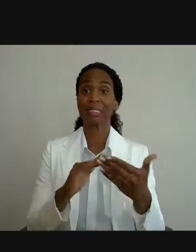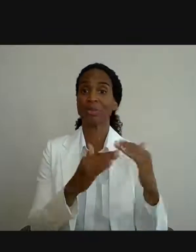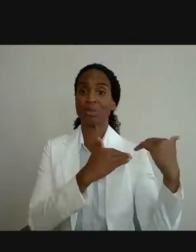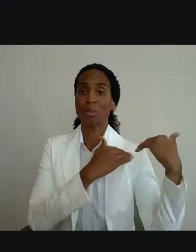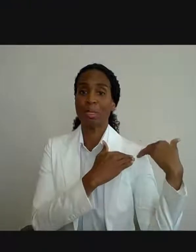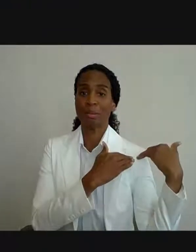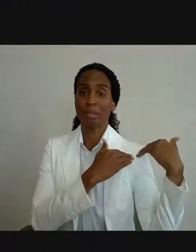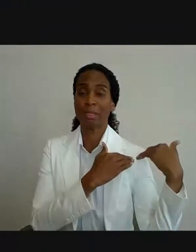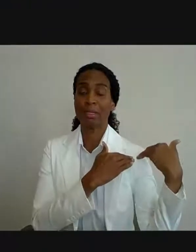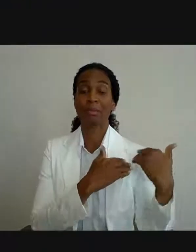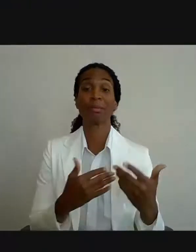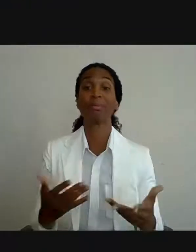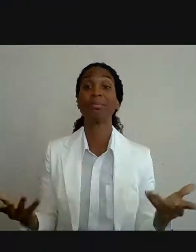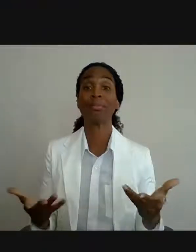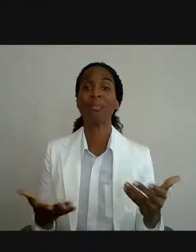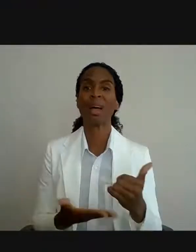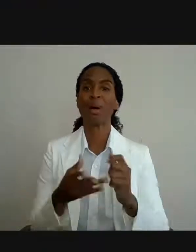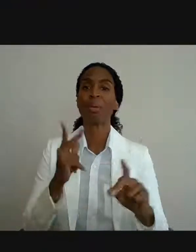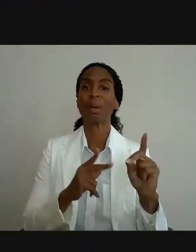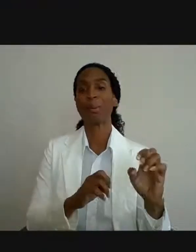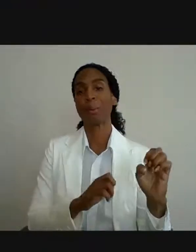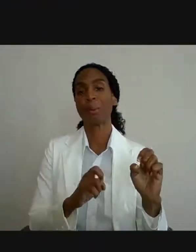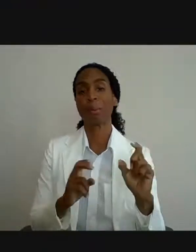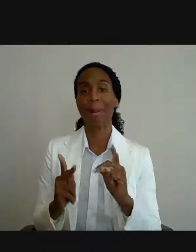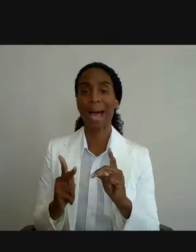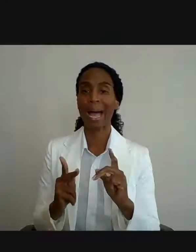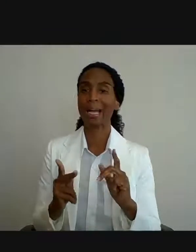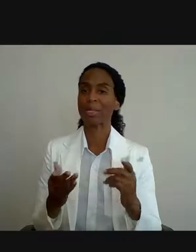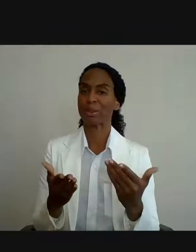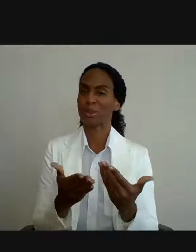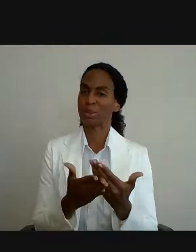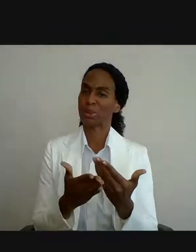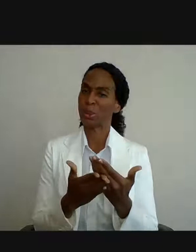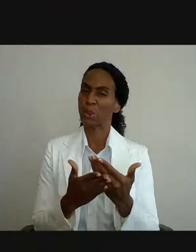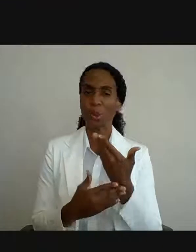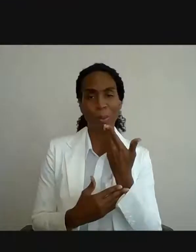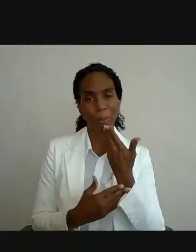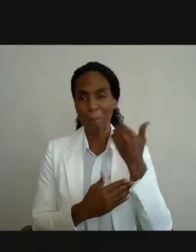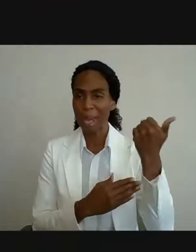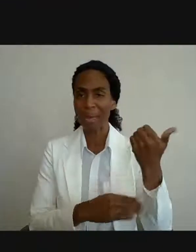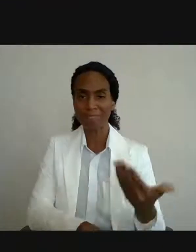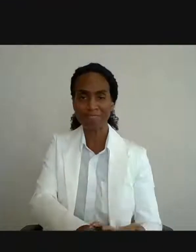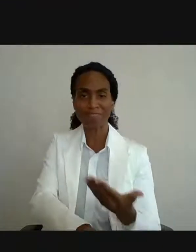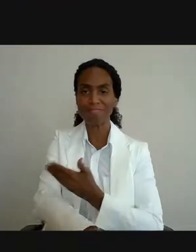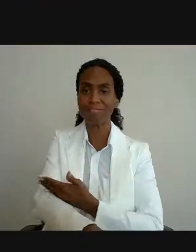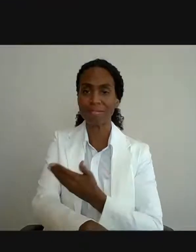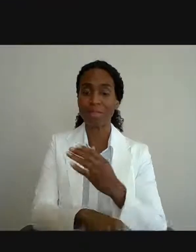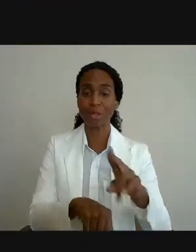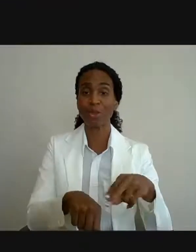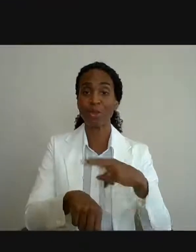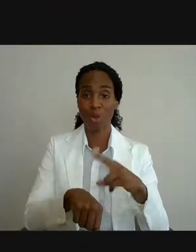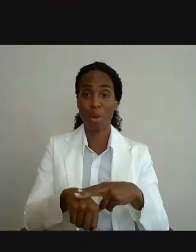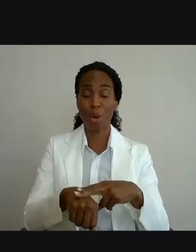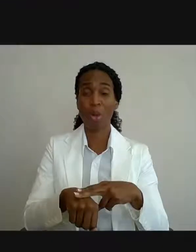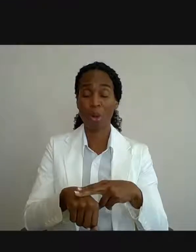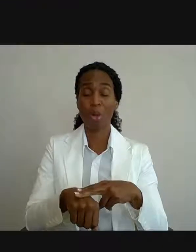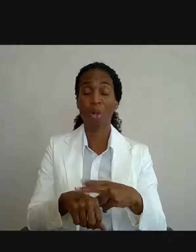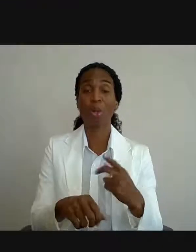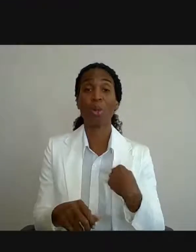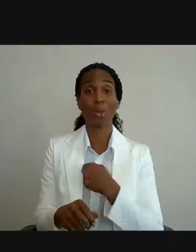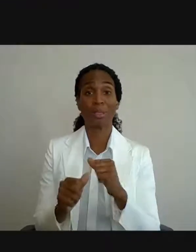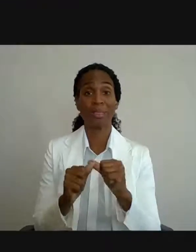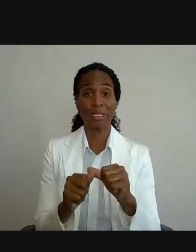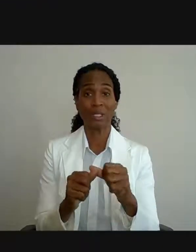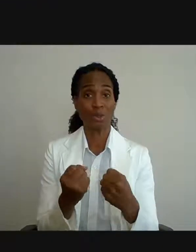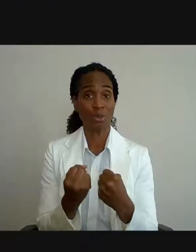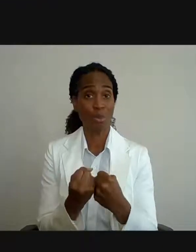obligation to help folks return to a new and a better normal. We will continue to